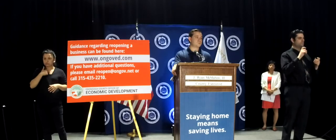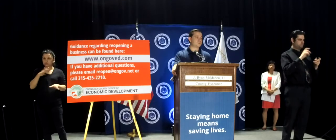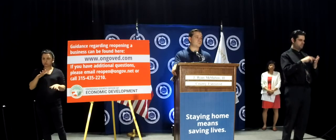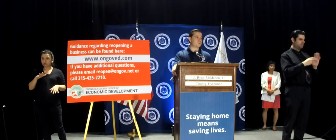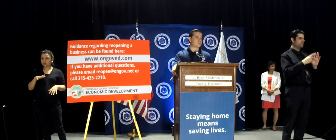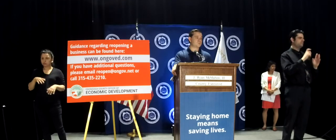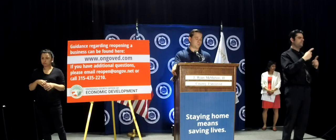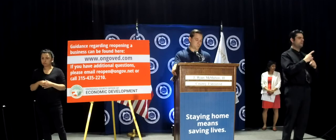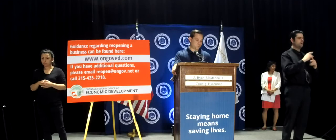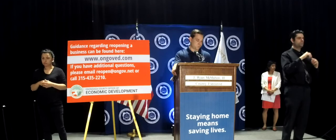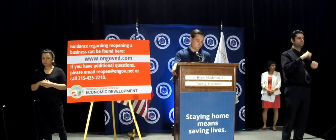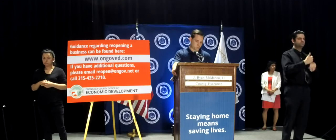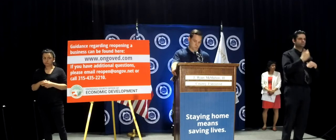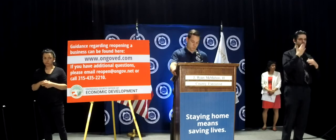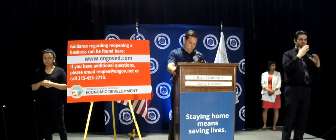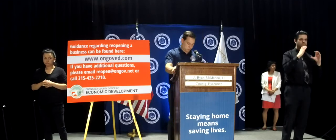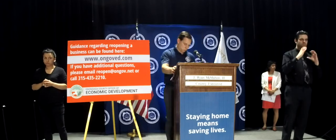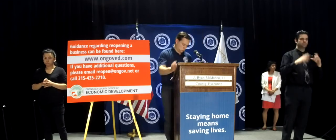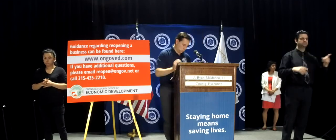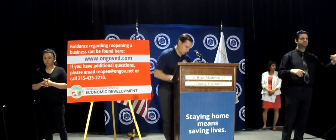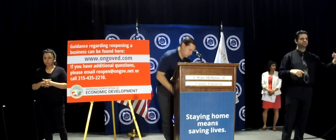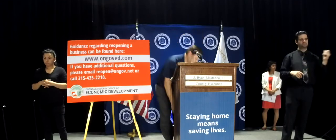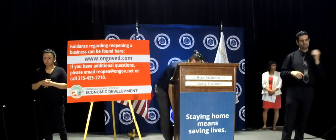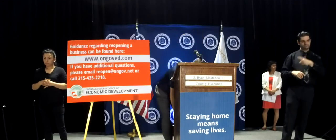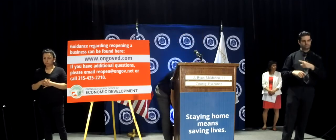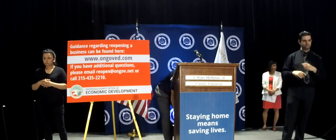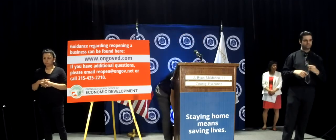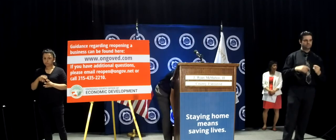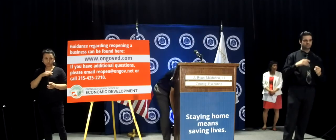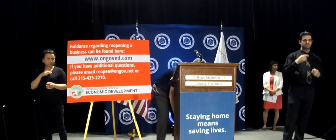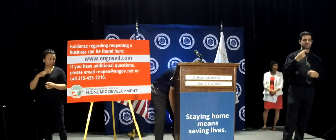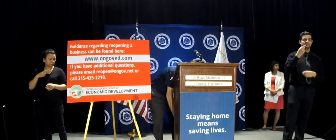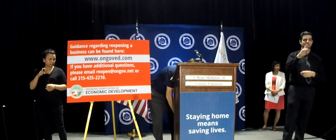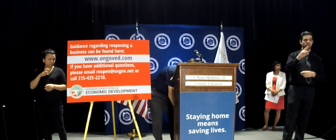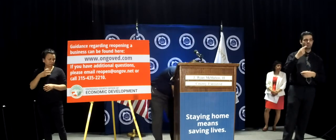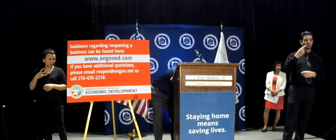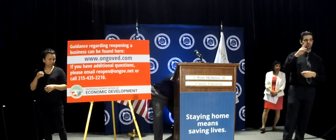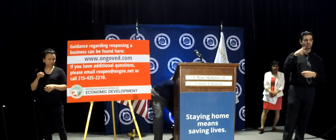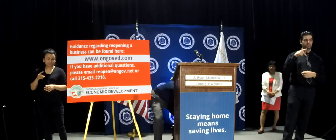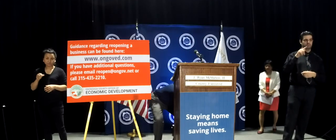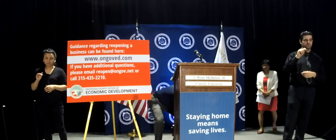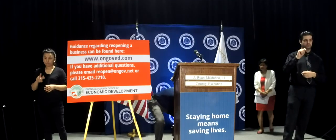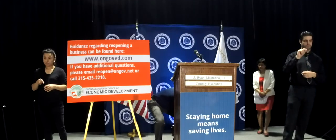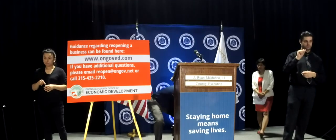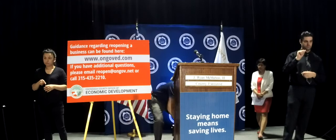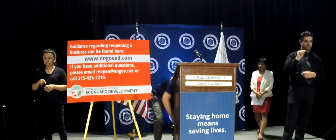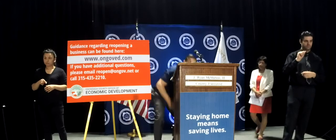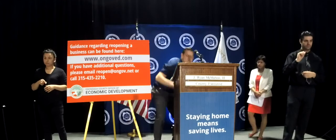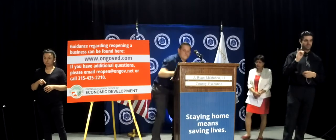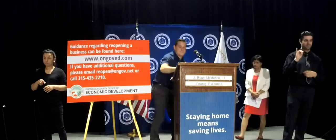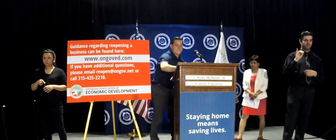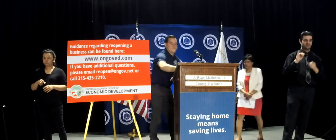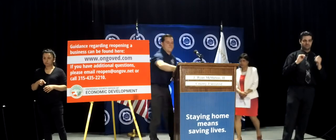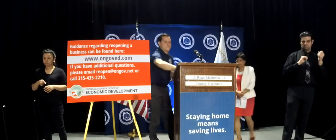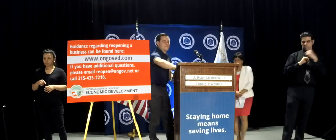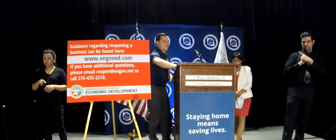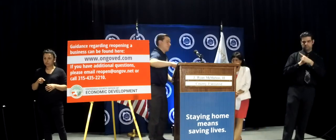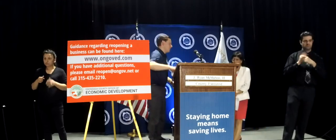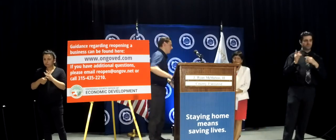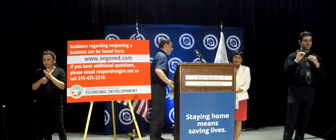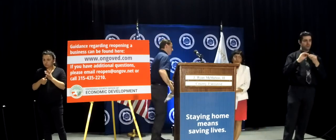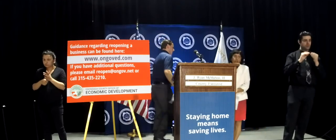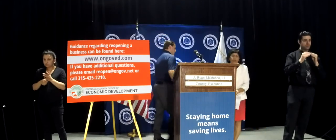Dr. Gupta, when you look at that number of 53% asymptomatic, what do you think and what do people at home need to